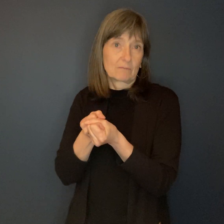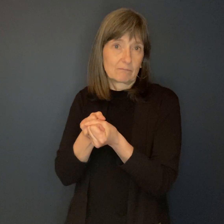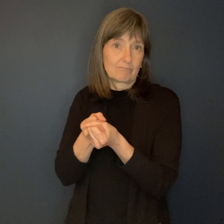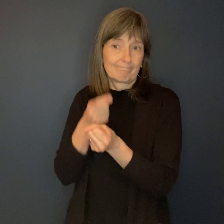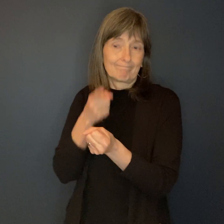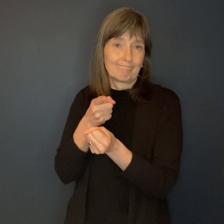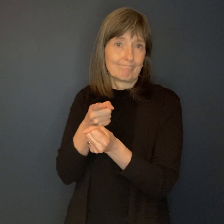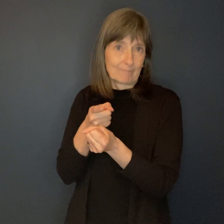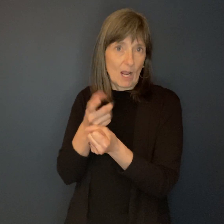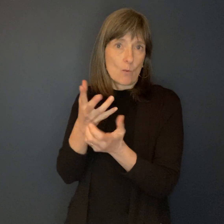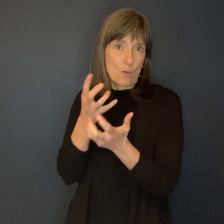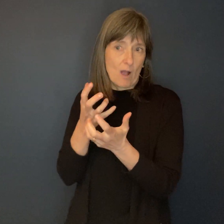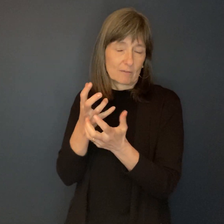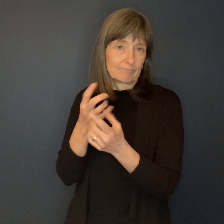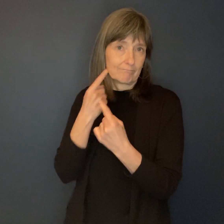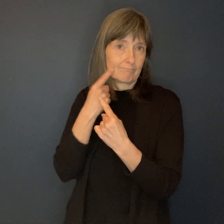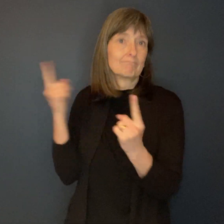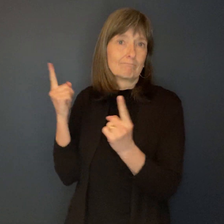realized. In which case,